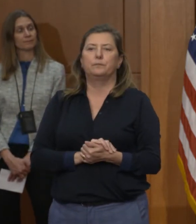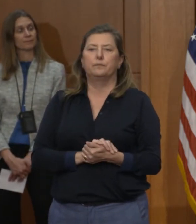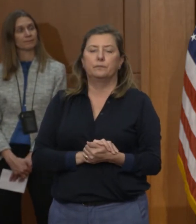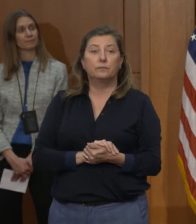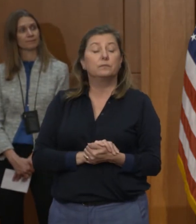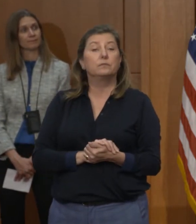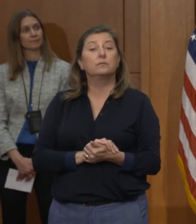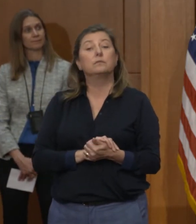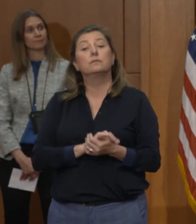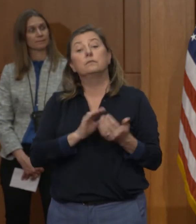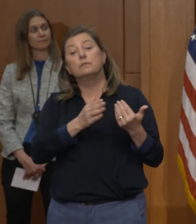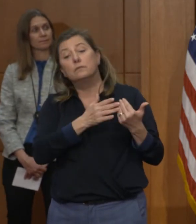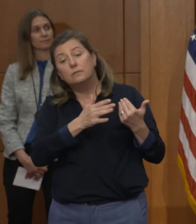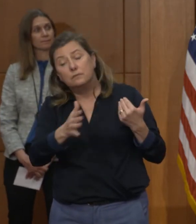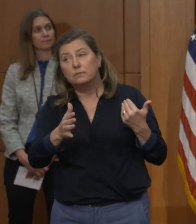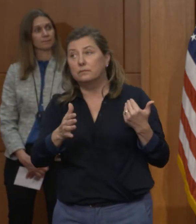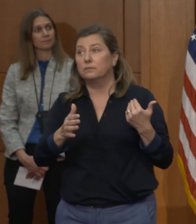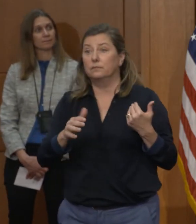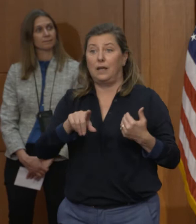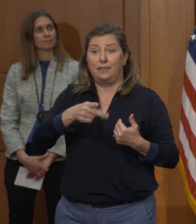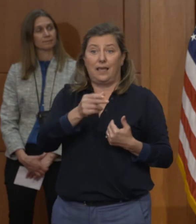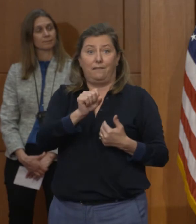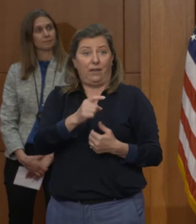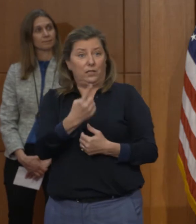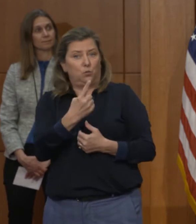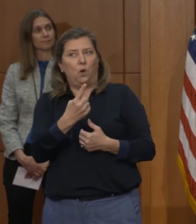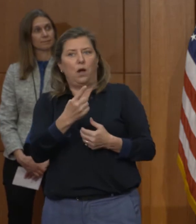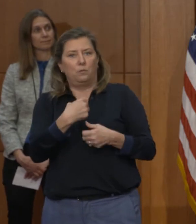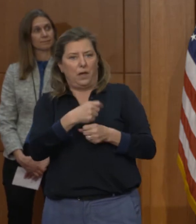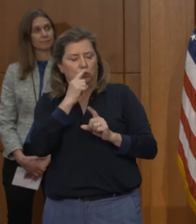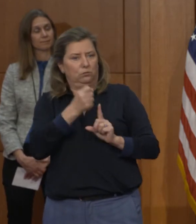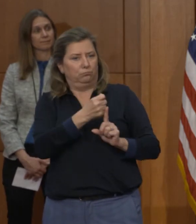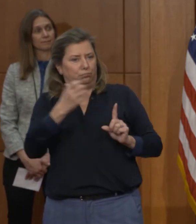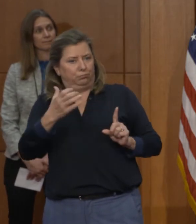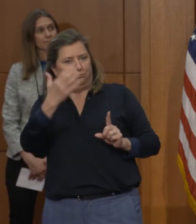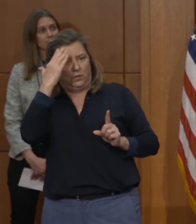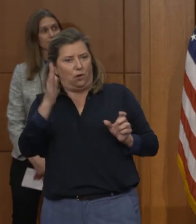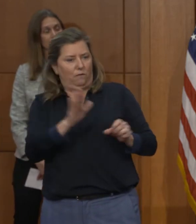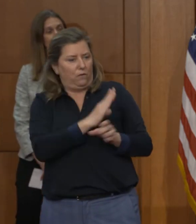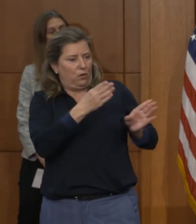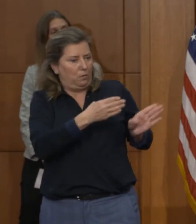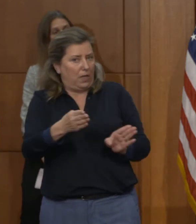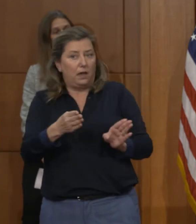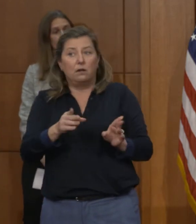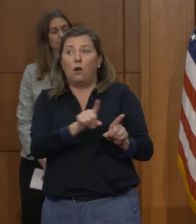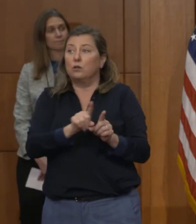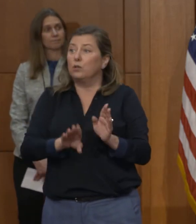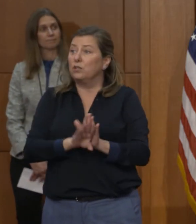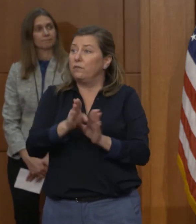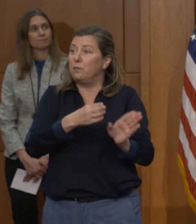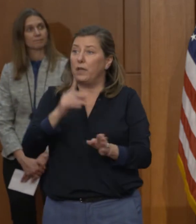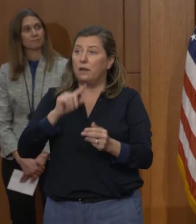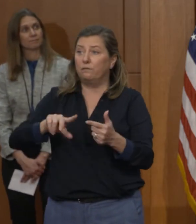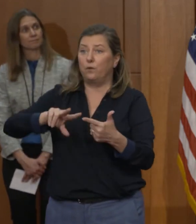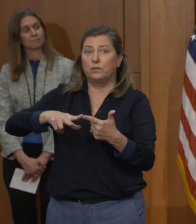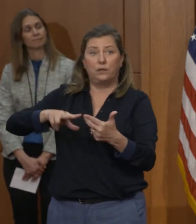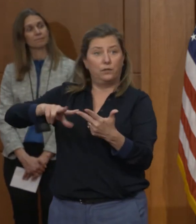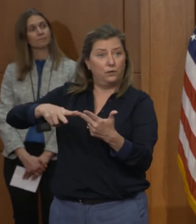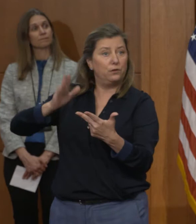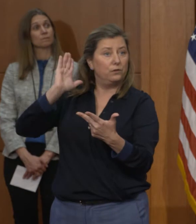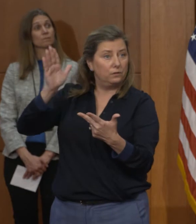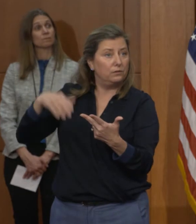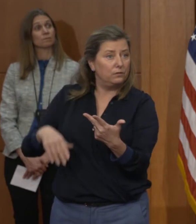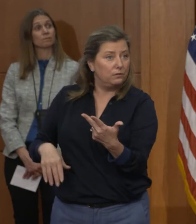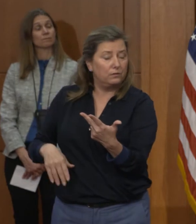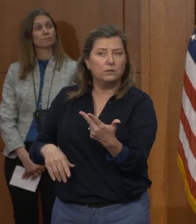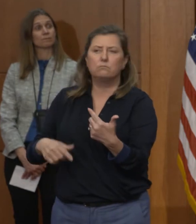in the details of the phase 1 blueprint and develop plans for phases 2 and 3. I am